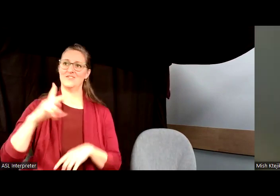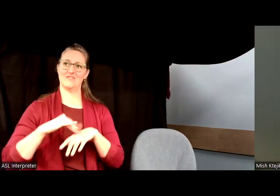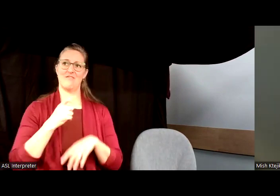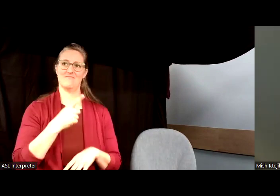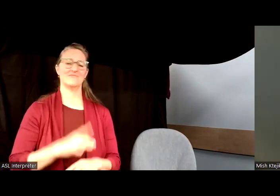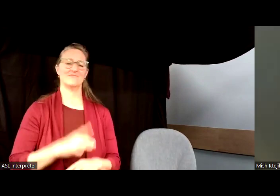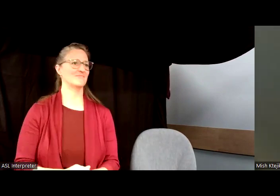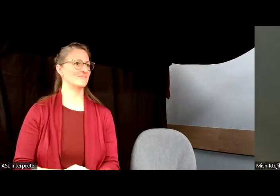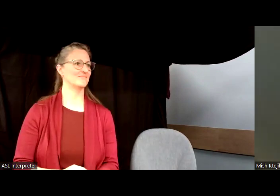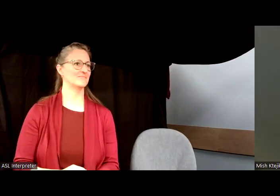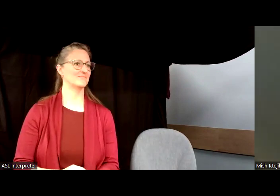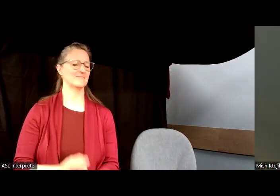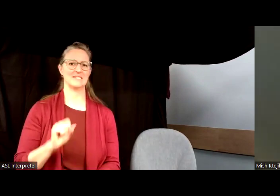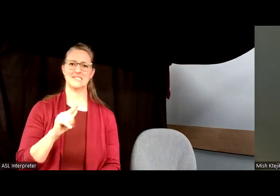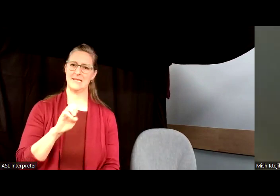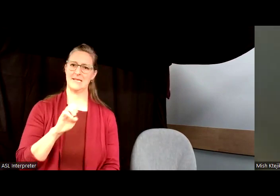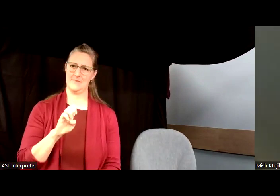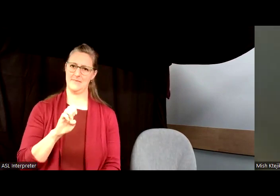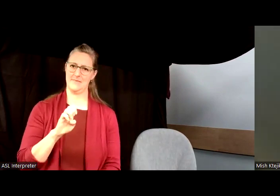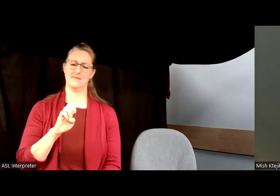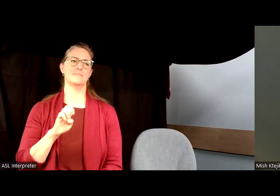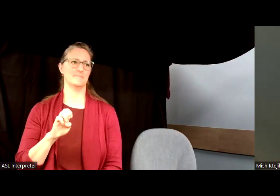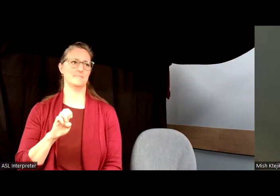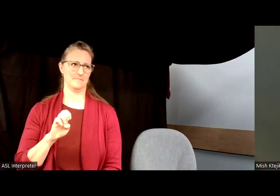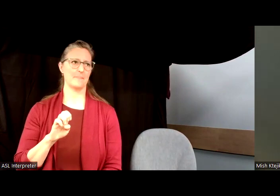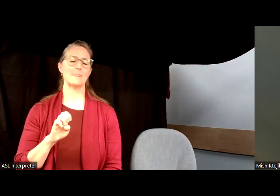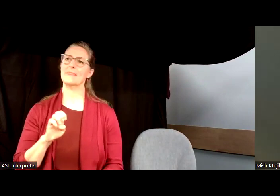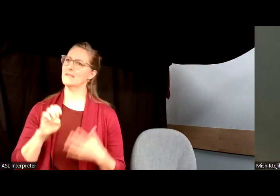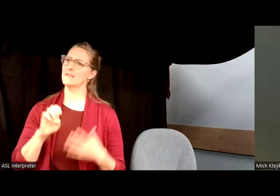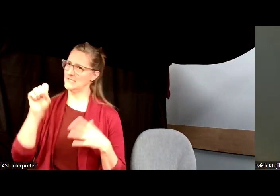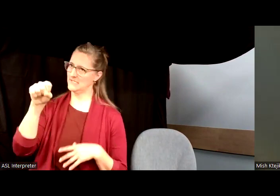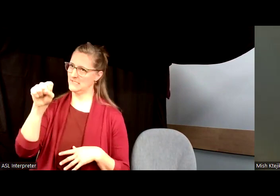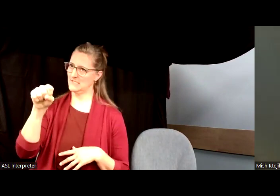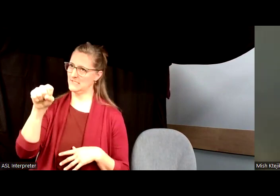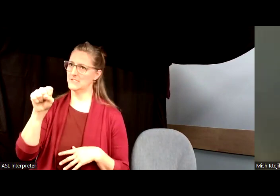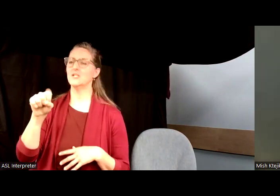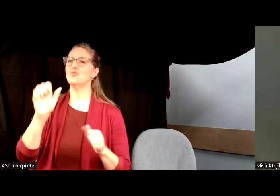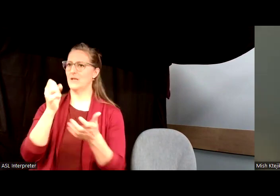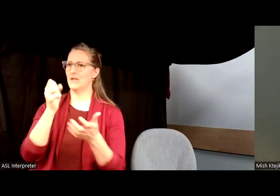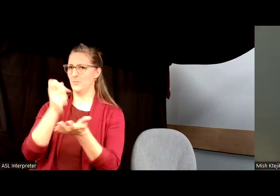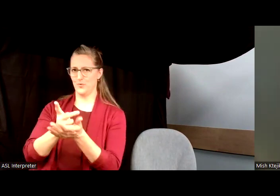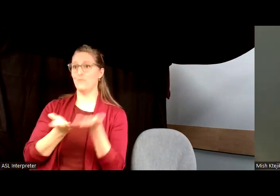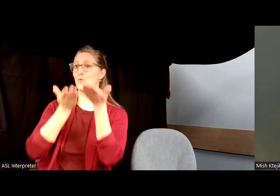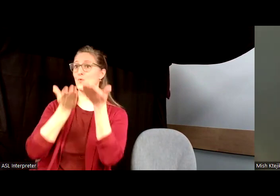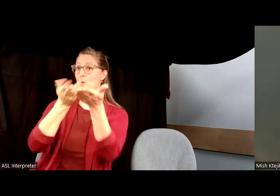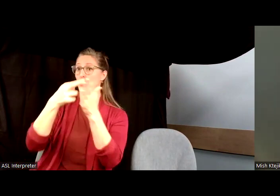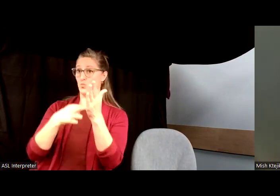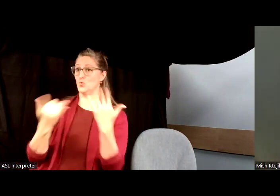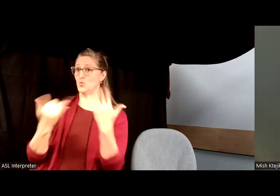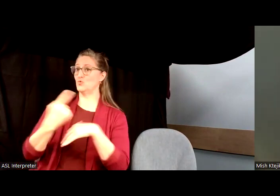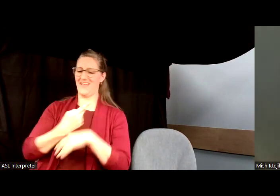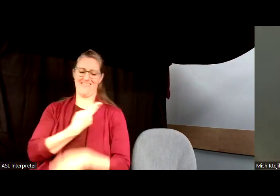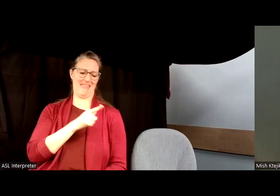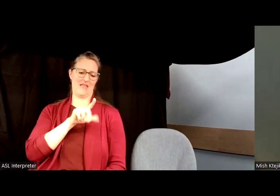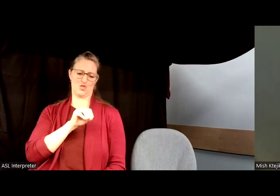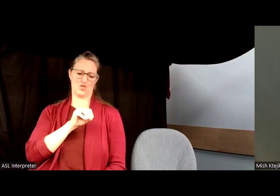That's Annie. So yeah, this is Sammy. So yes, you could approve the proposed rules today, the HLO ones with